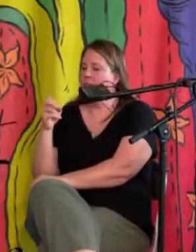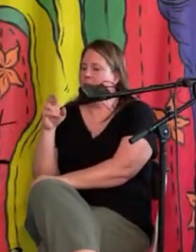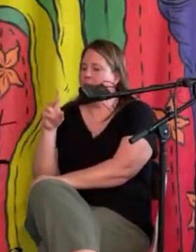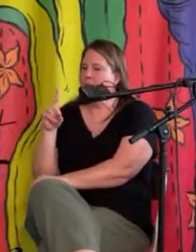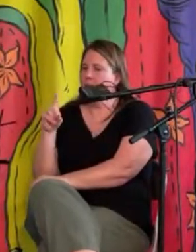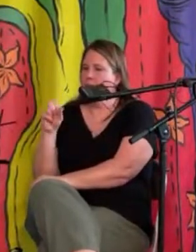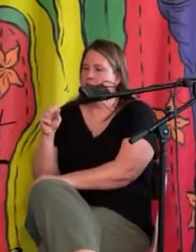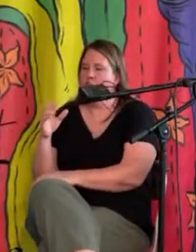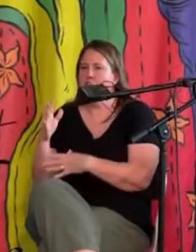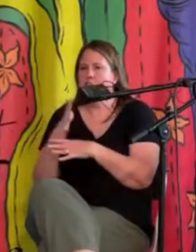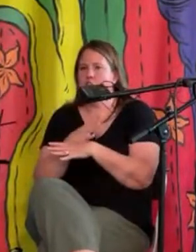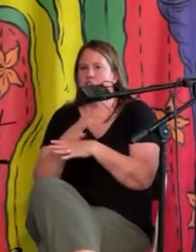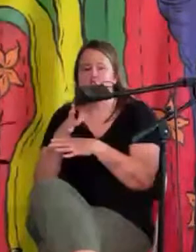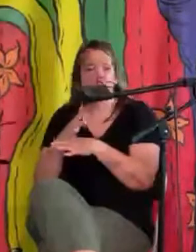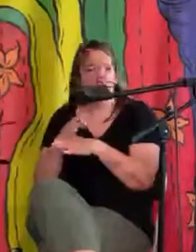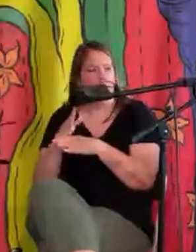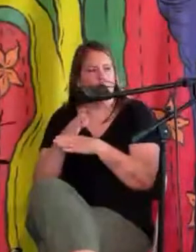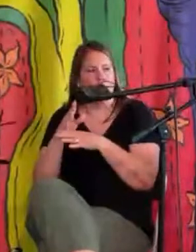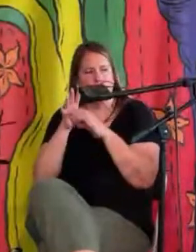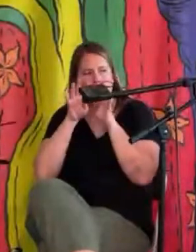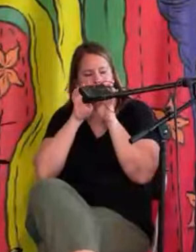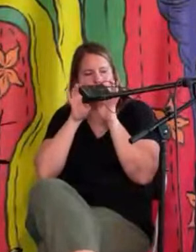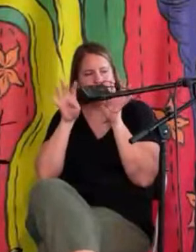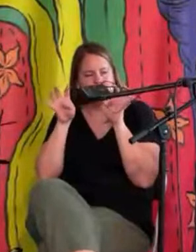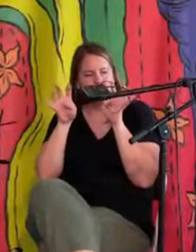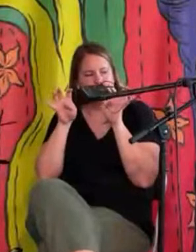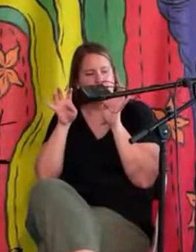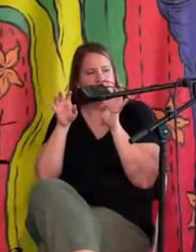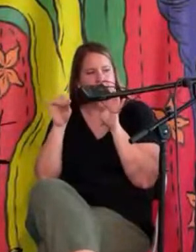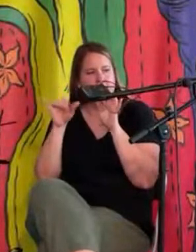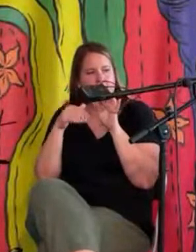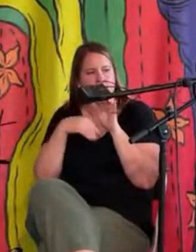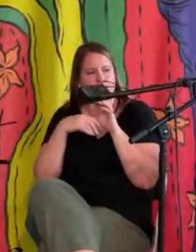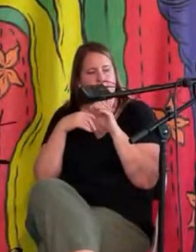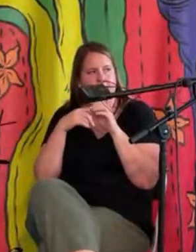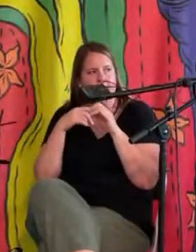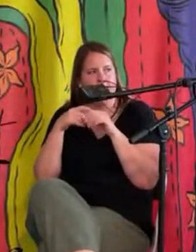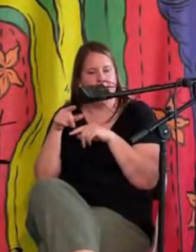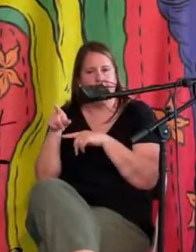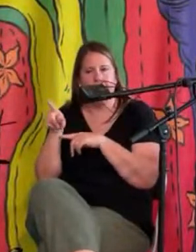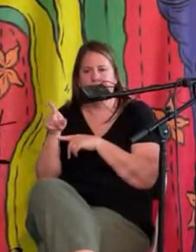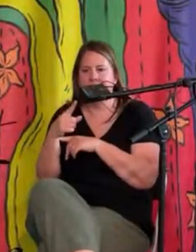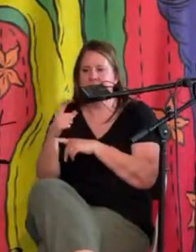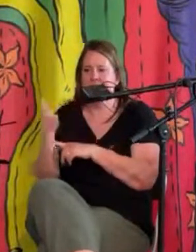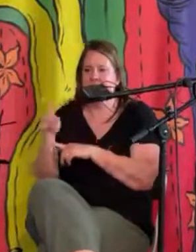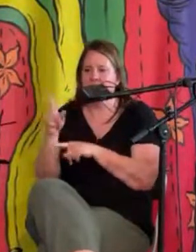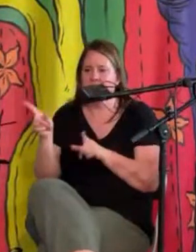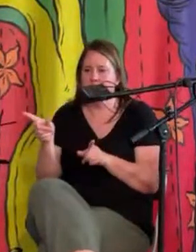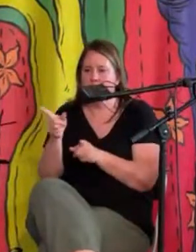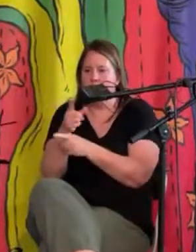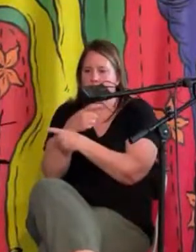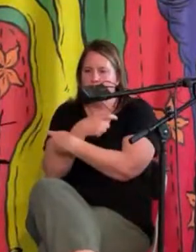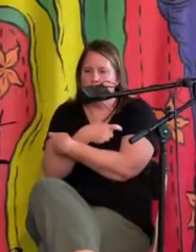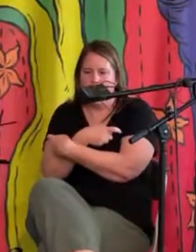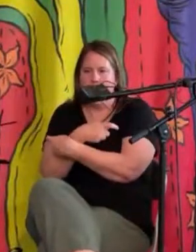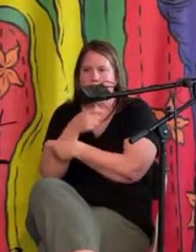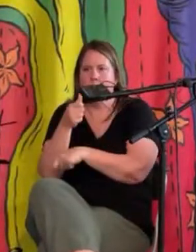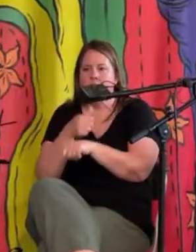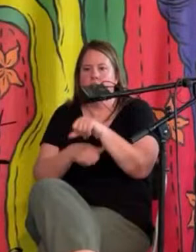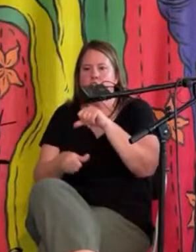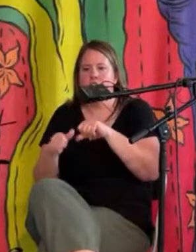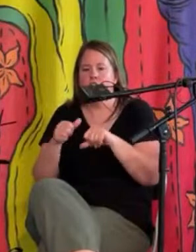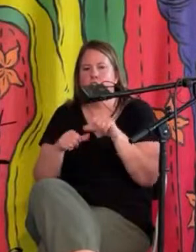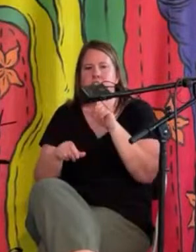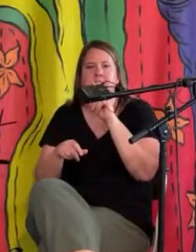are sharing whiskers, and they also kind of have tails that wrap around one another. It's actually a